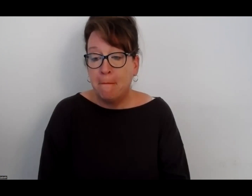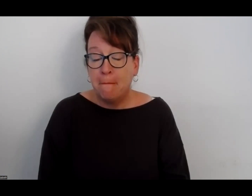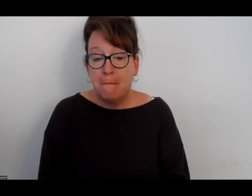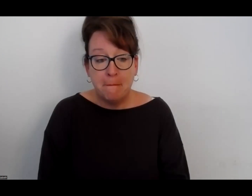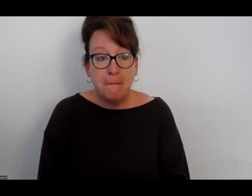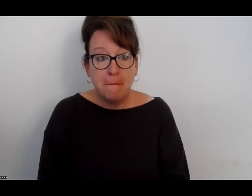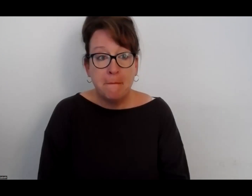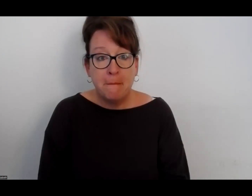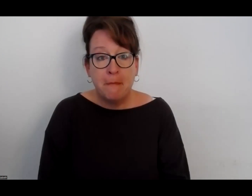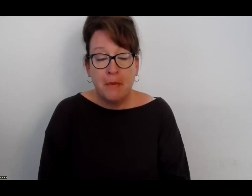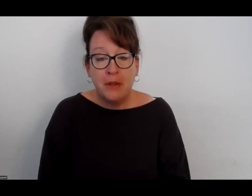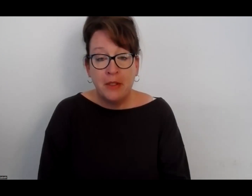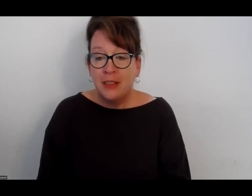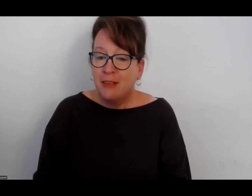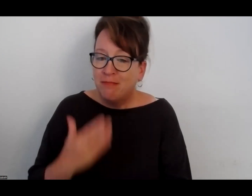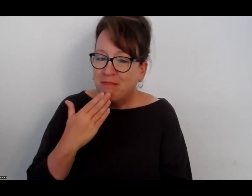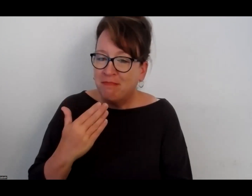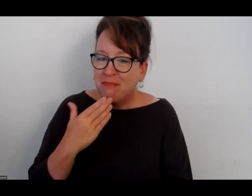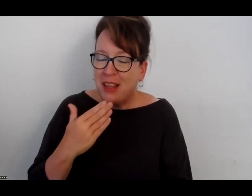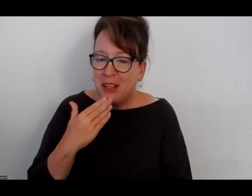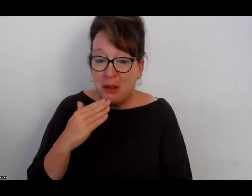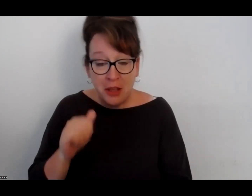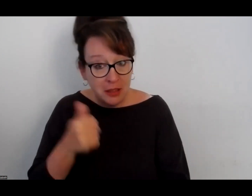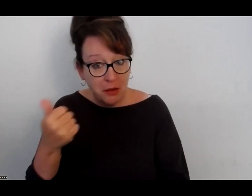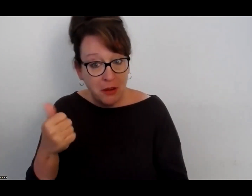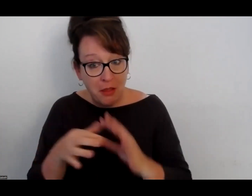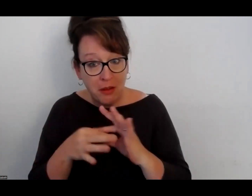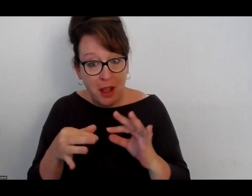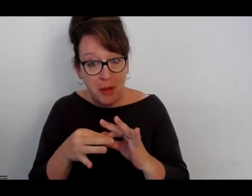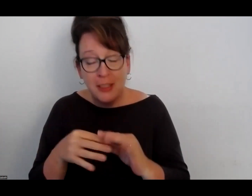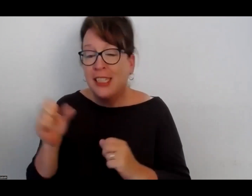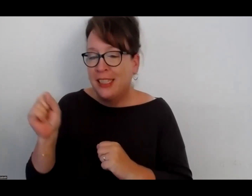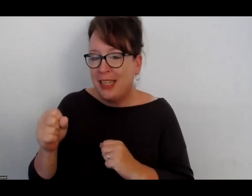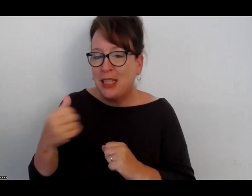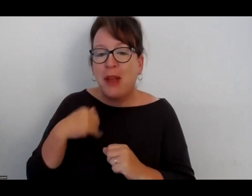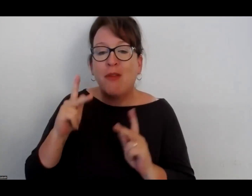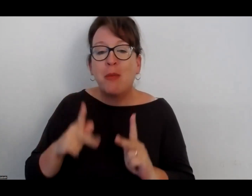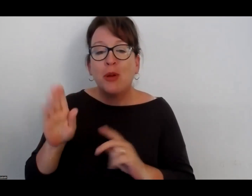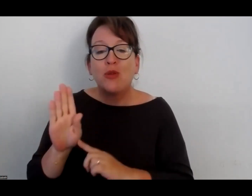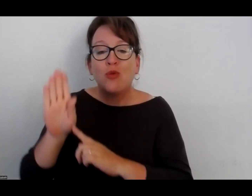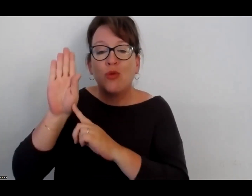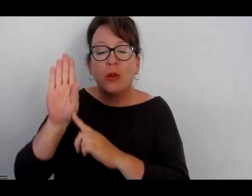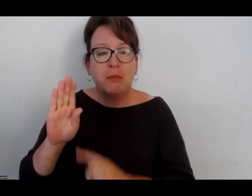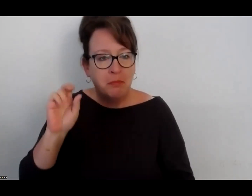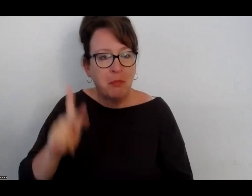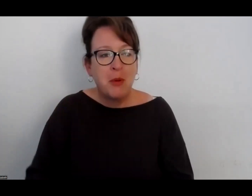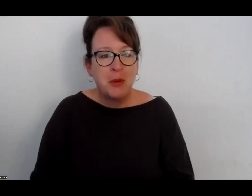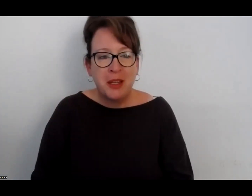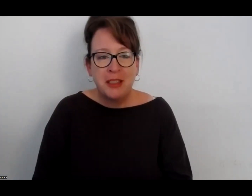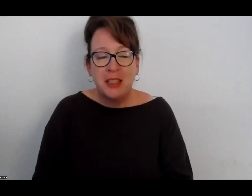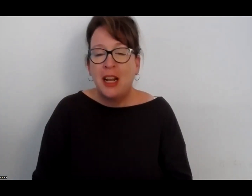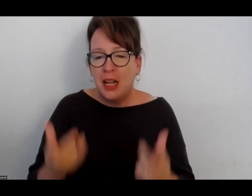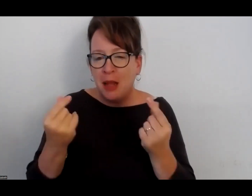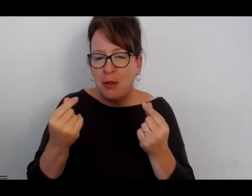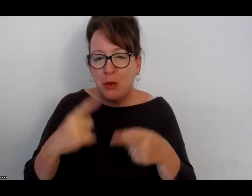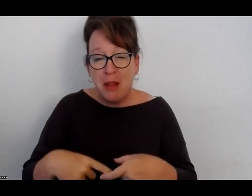Great. Thank you. So is there another one? Then we have somebody who has raised their hand. So let me pause